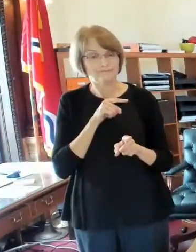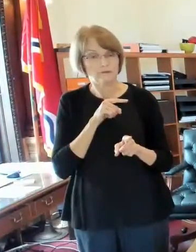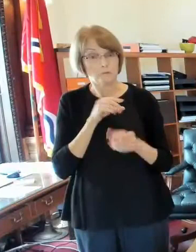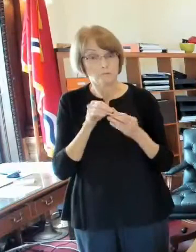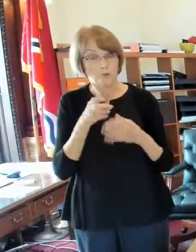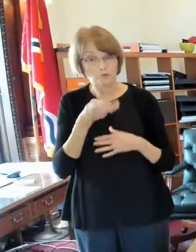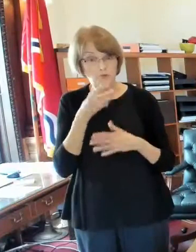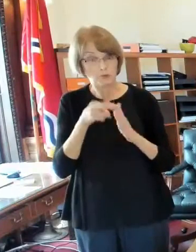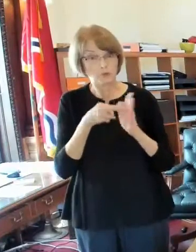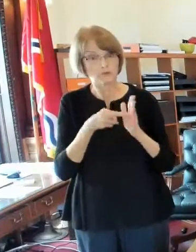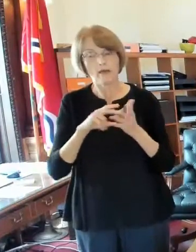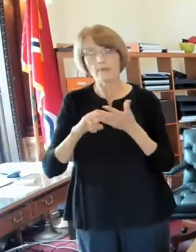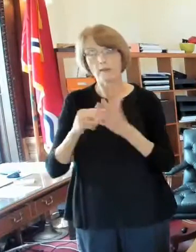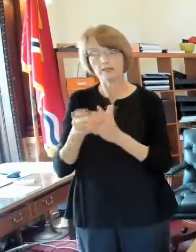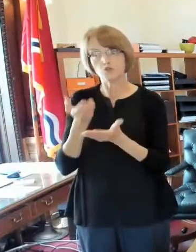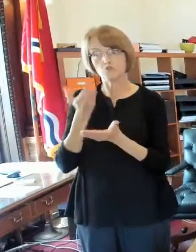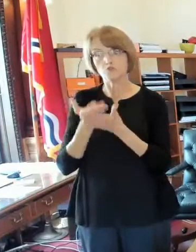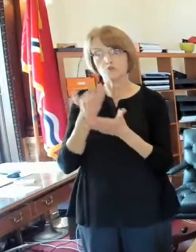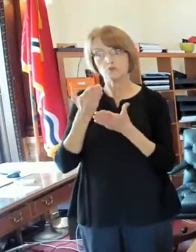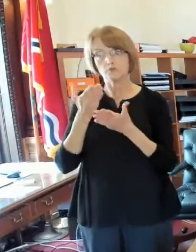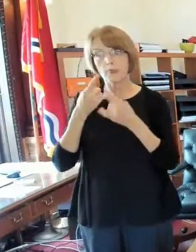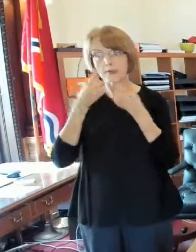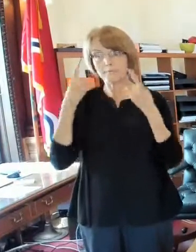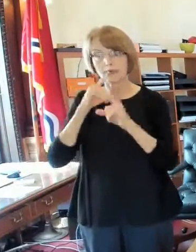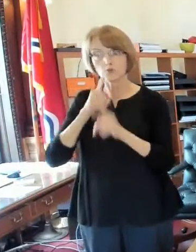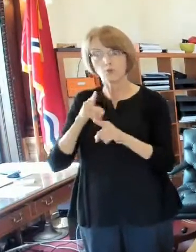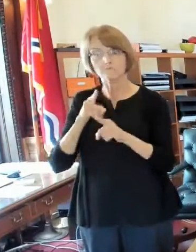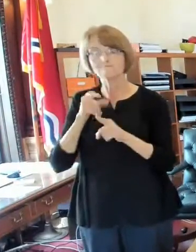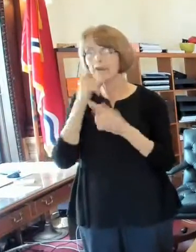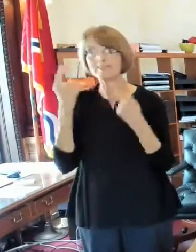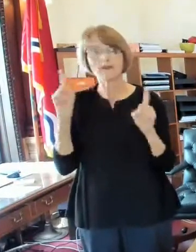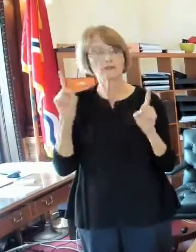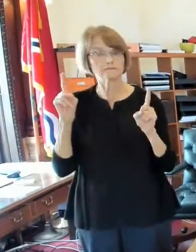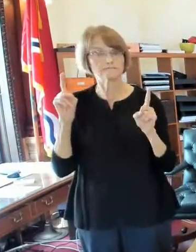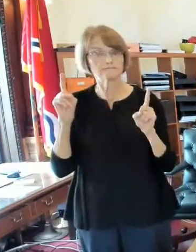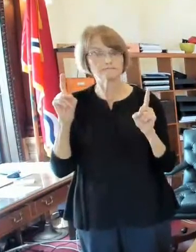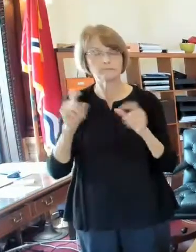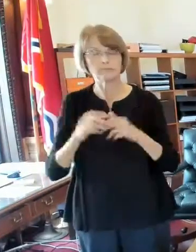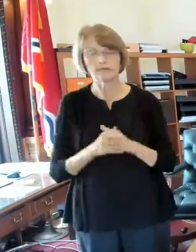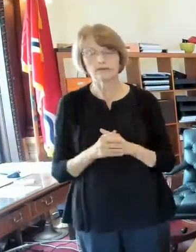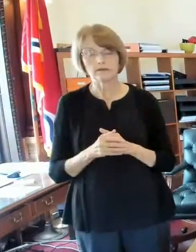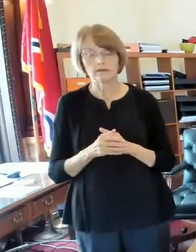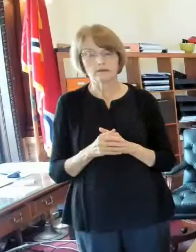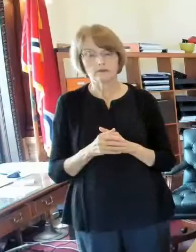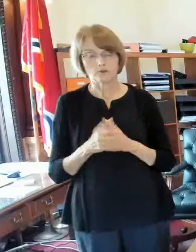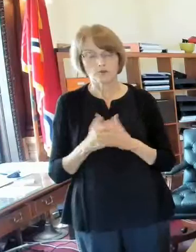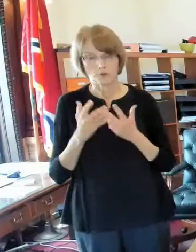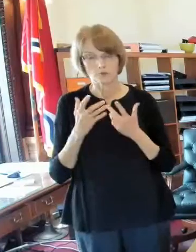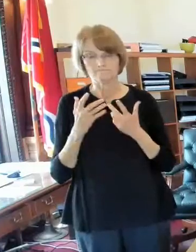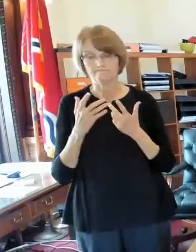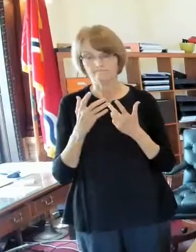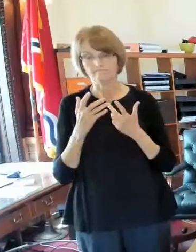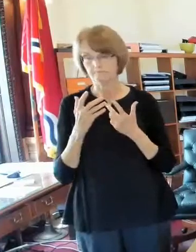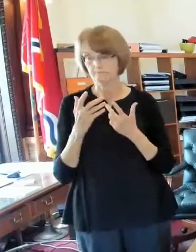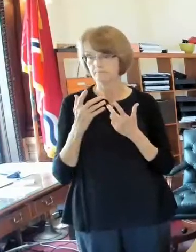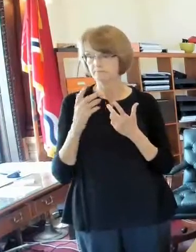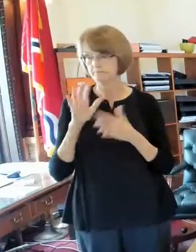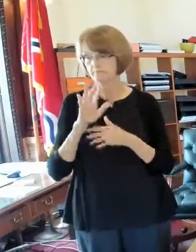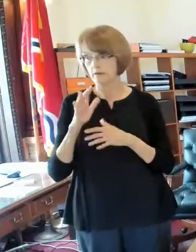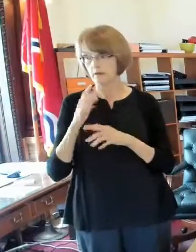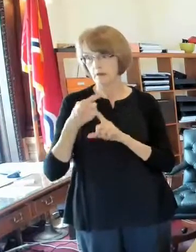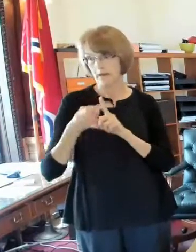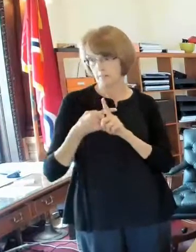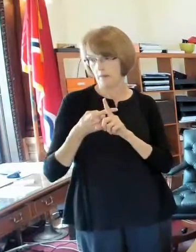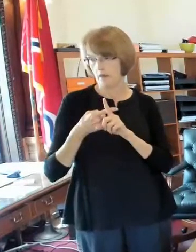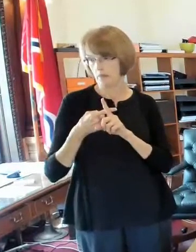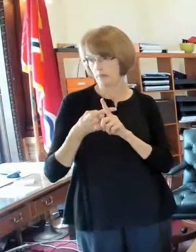as perhaps we all originally hoped. Well, since we've had the mask mandate in effect about a month, a little